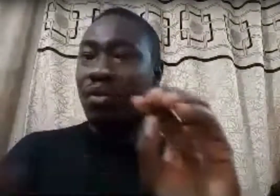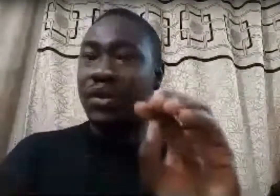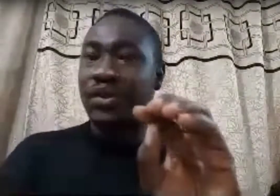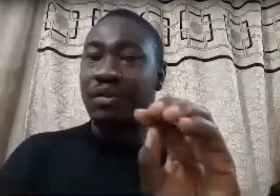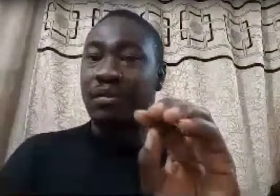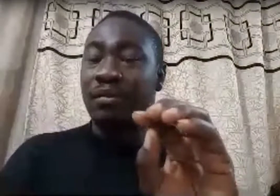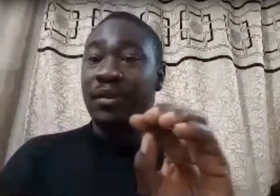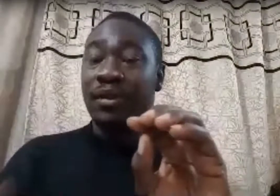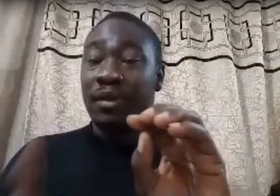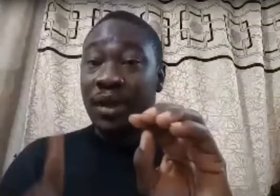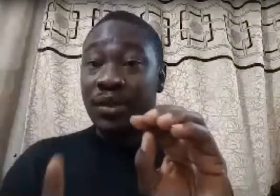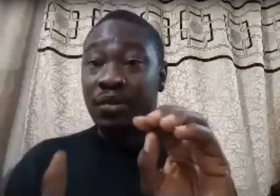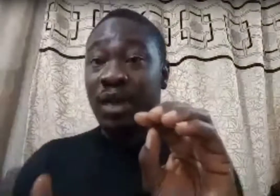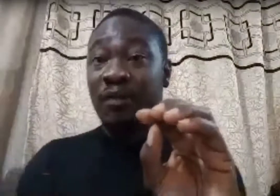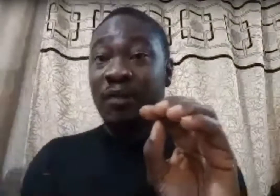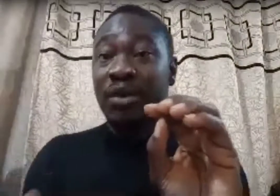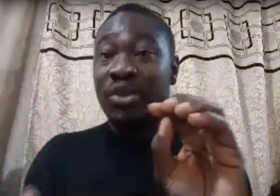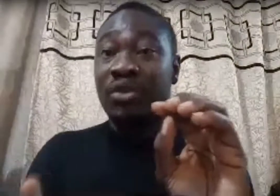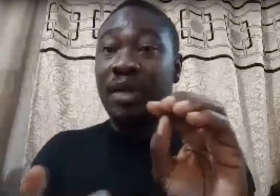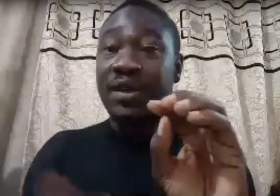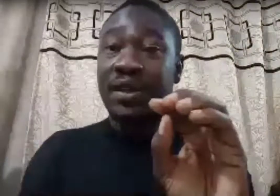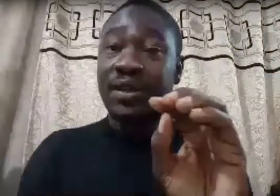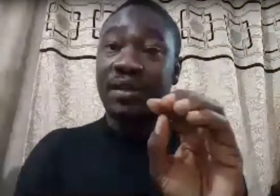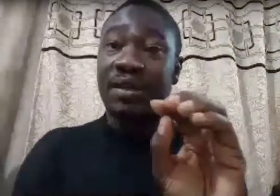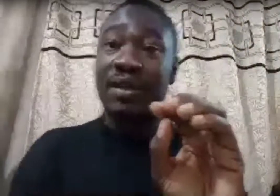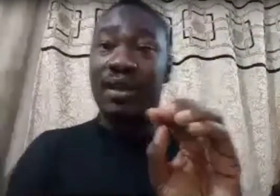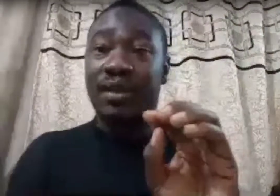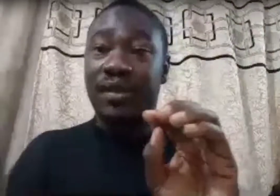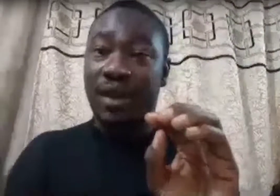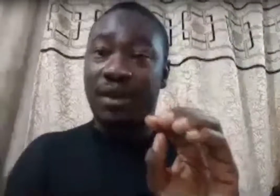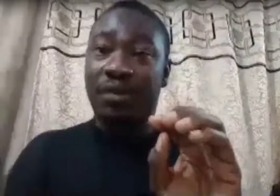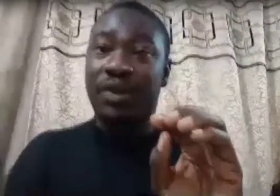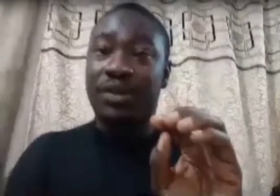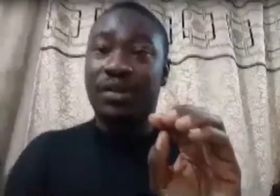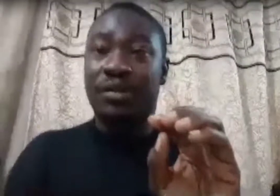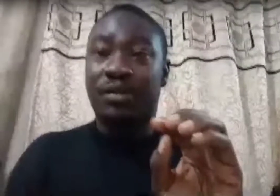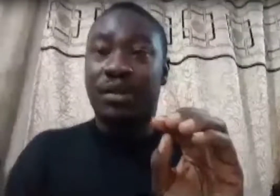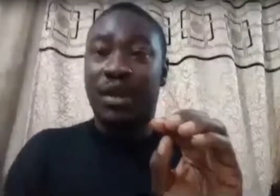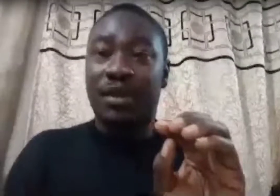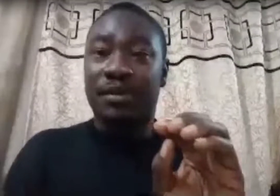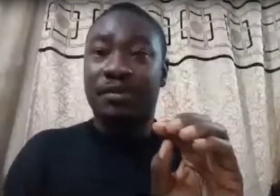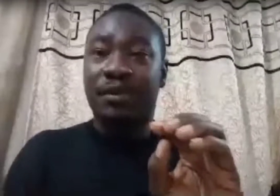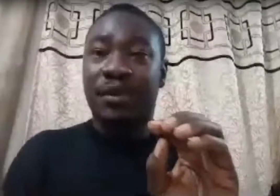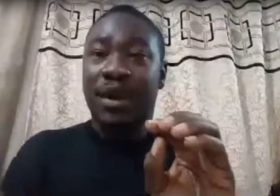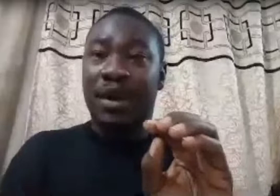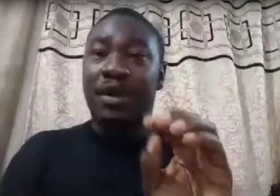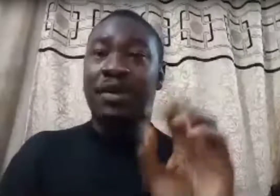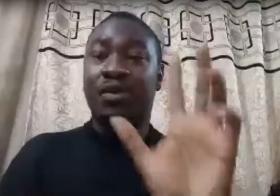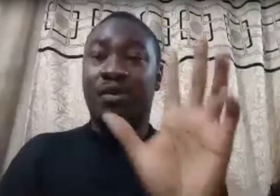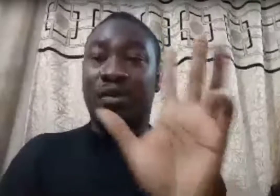foundation matters in sign language. Okay? So this 4 and 0,